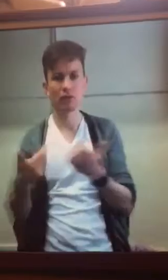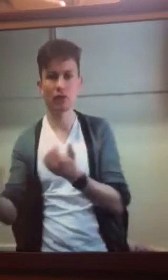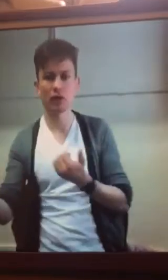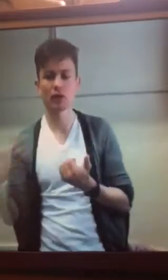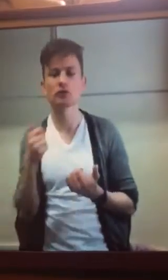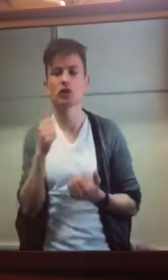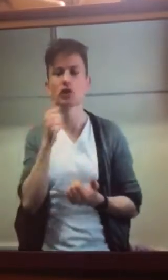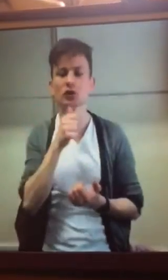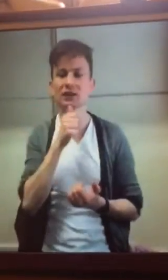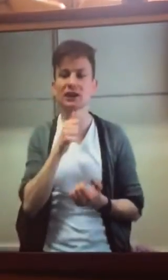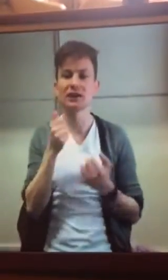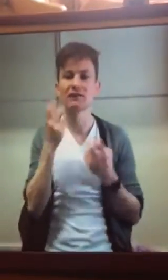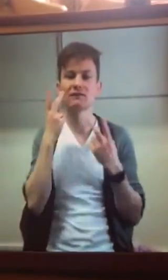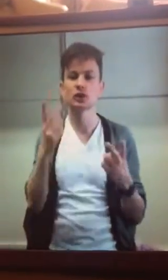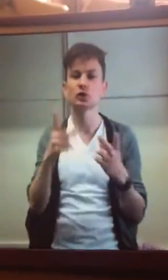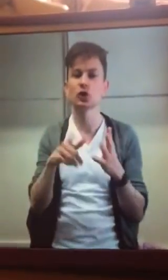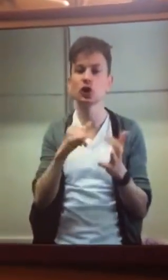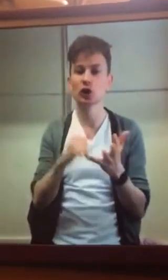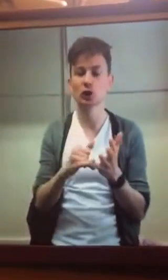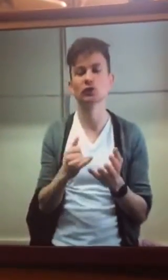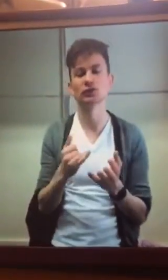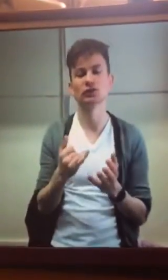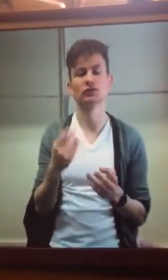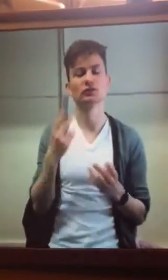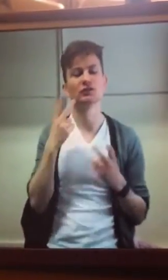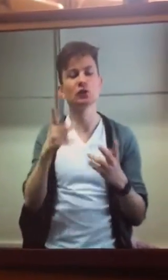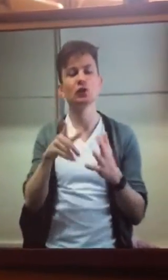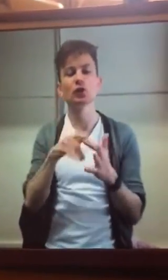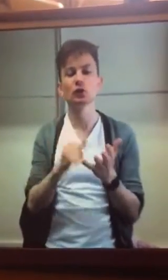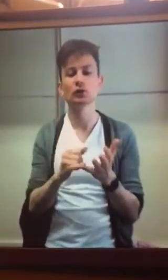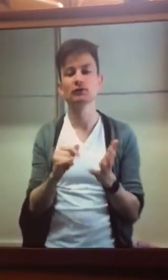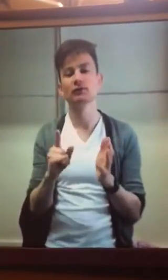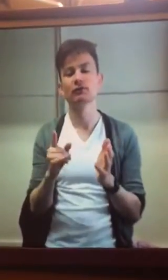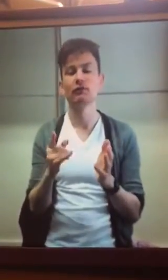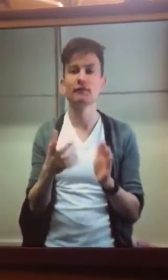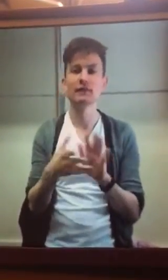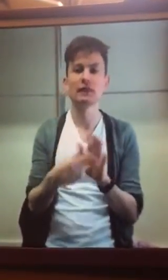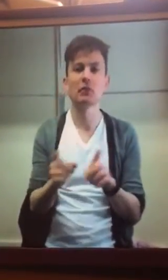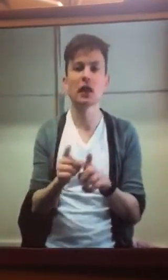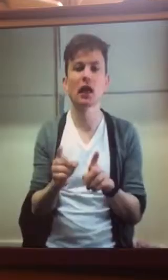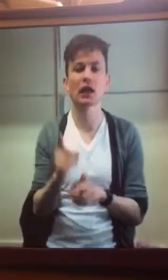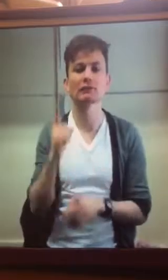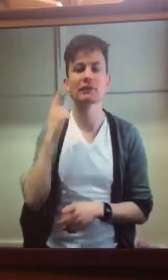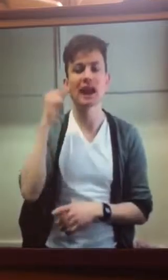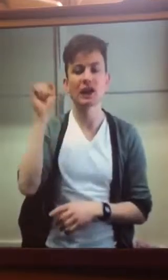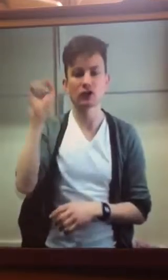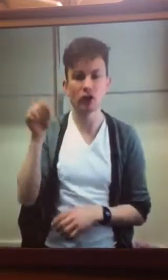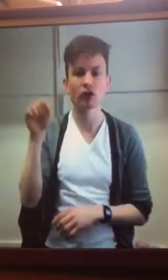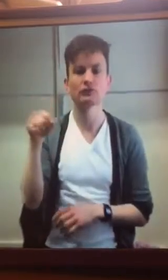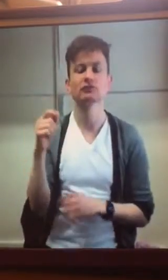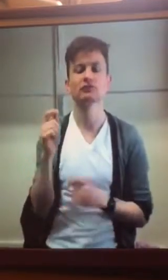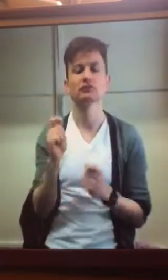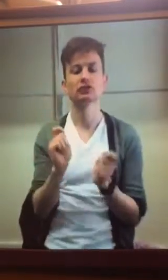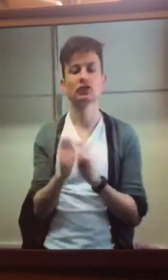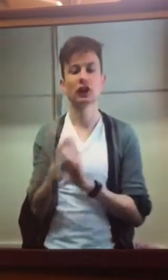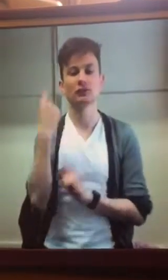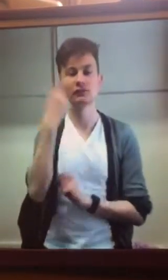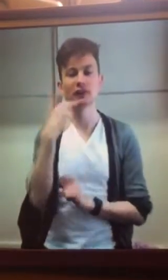we can identify the different pauses, the different chunks of information that are being said to us. So this can be done in